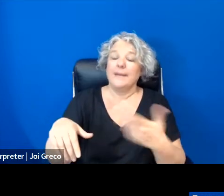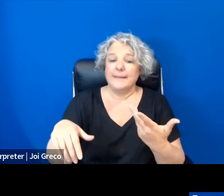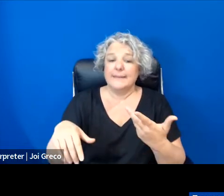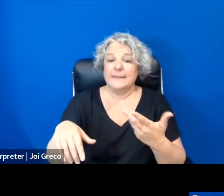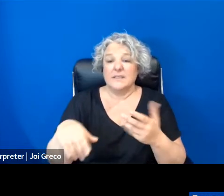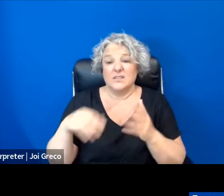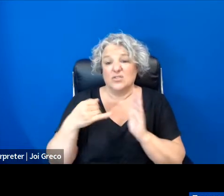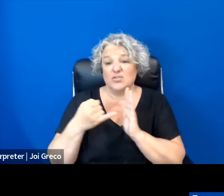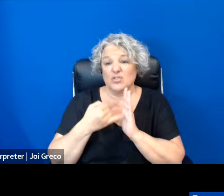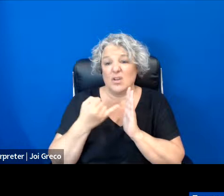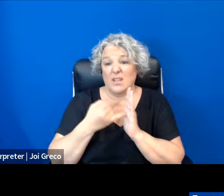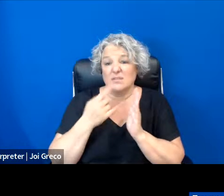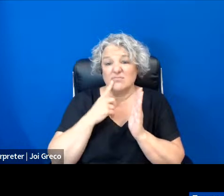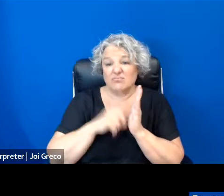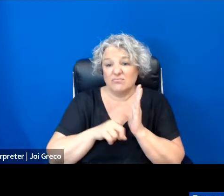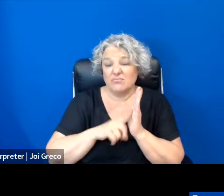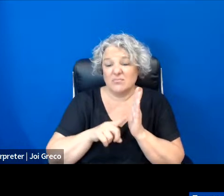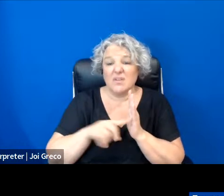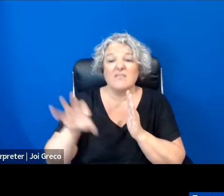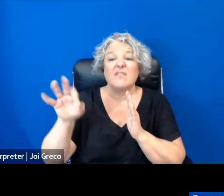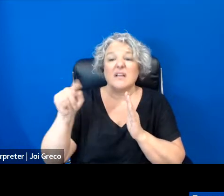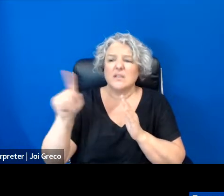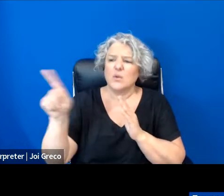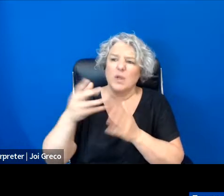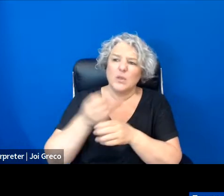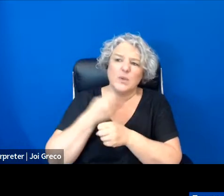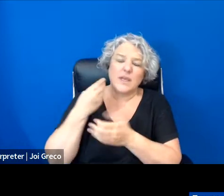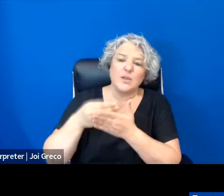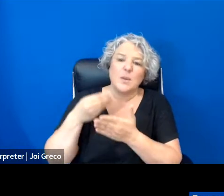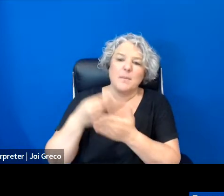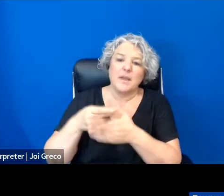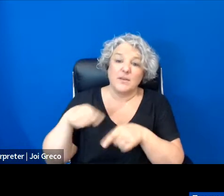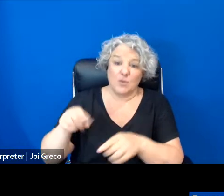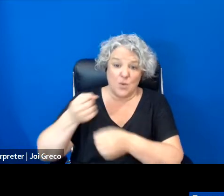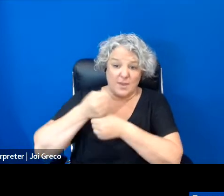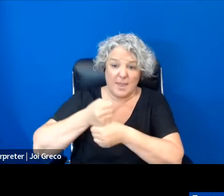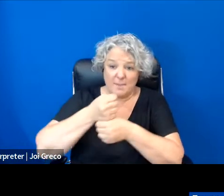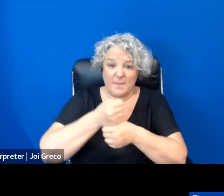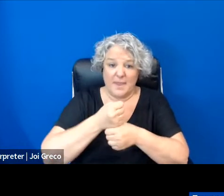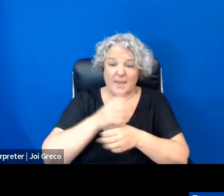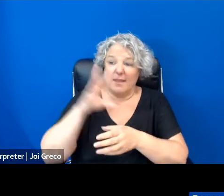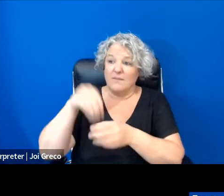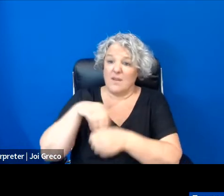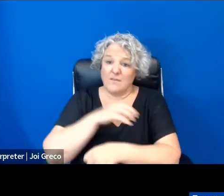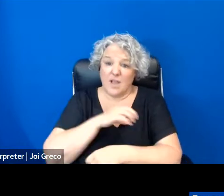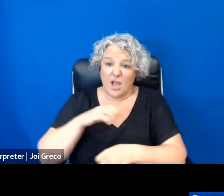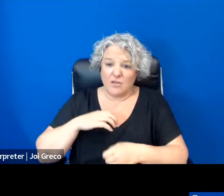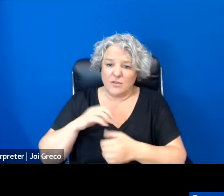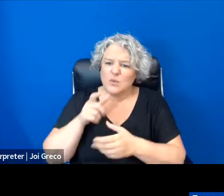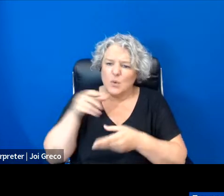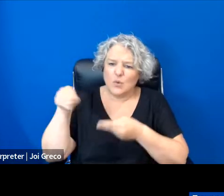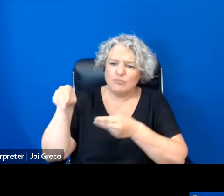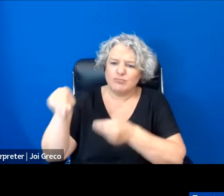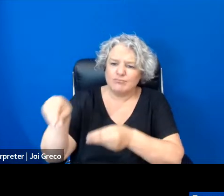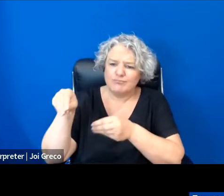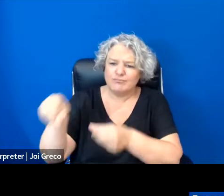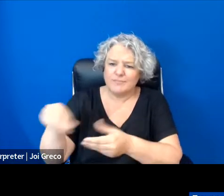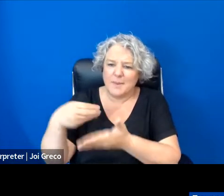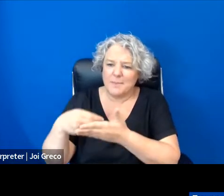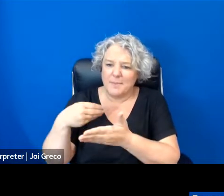Find out where people got the money that got in their campaigns that got them into Congress, and then look at their